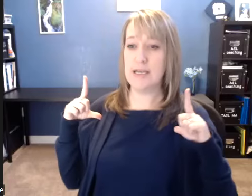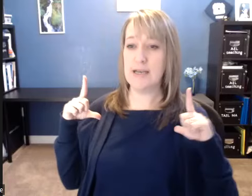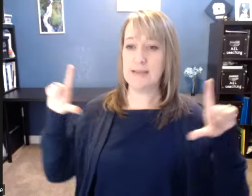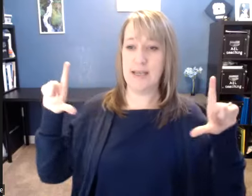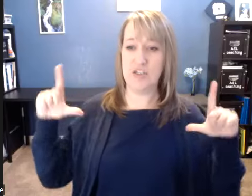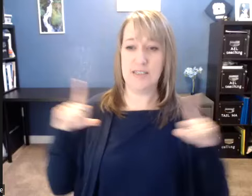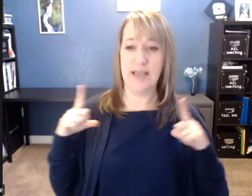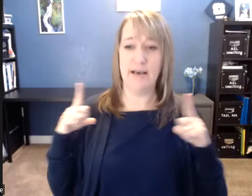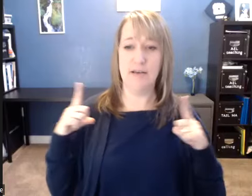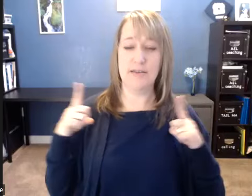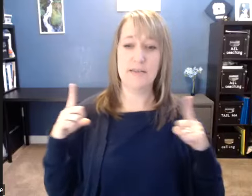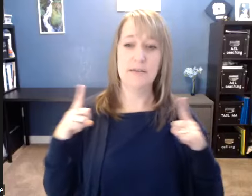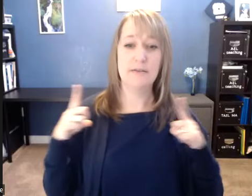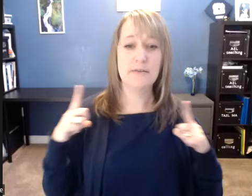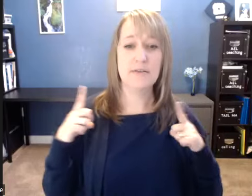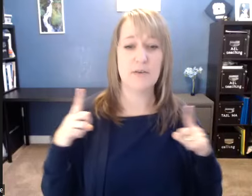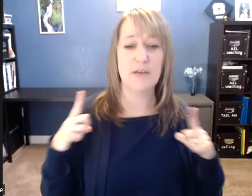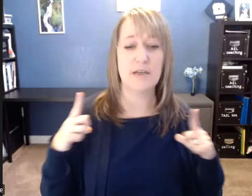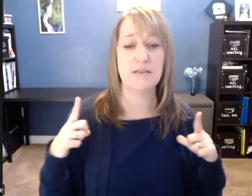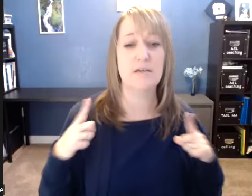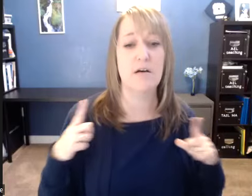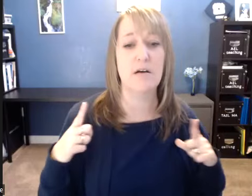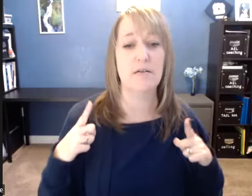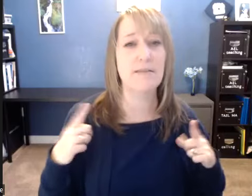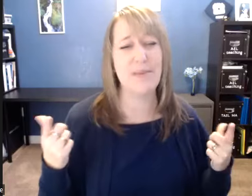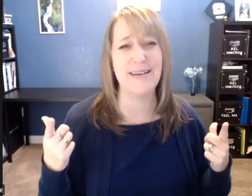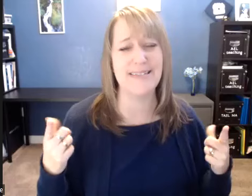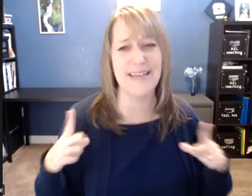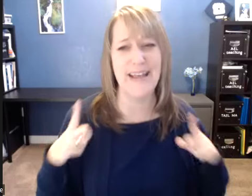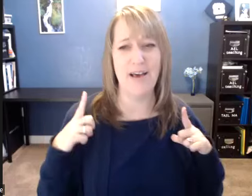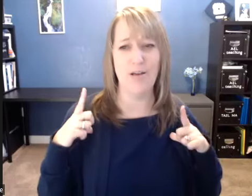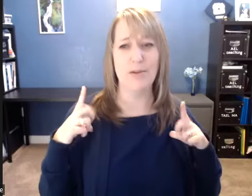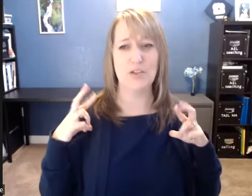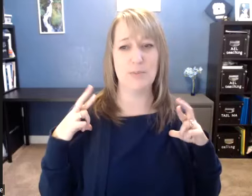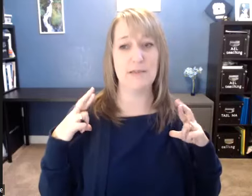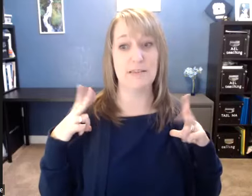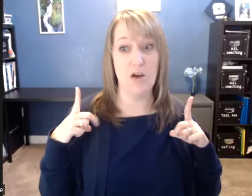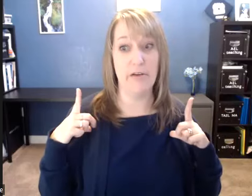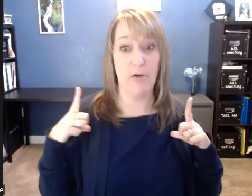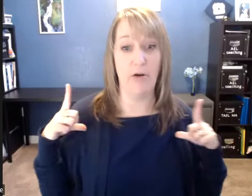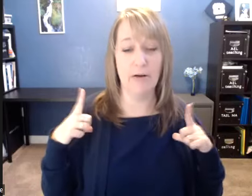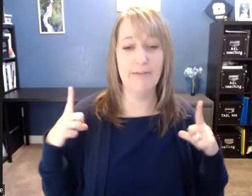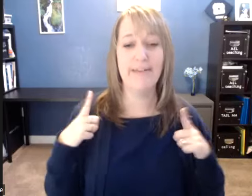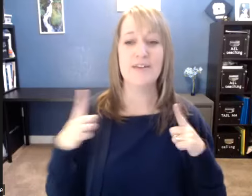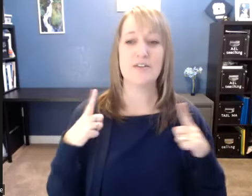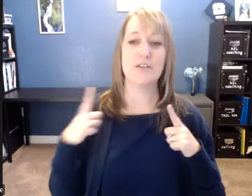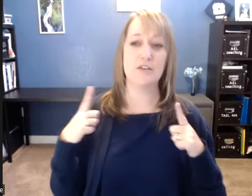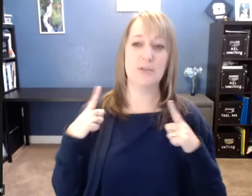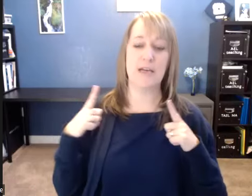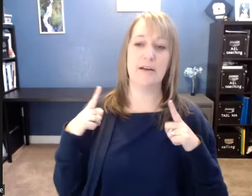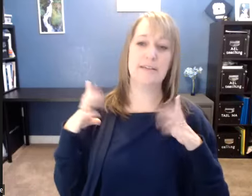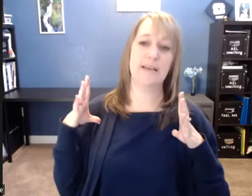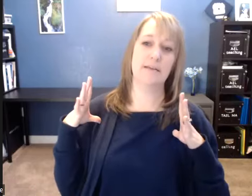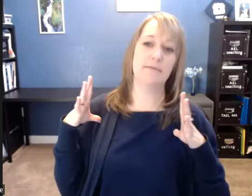does just L's, so that it's not because it's an L, but just because it's not an R. So this is retired. It's like